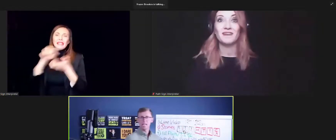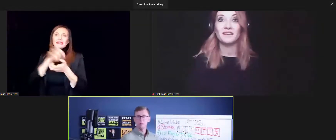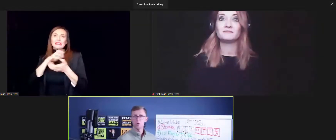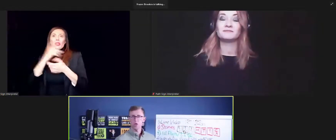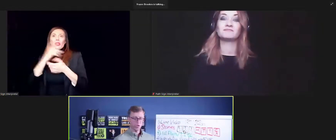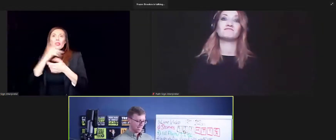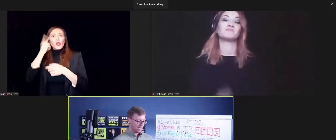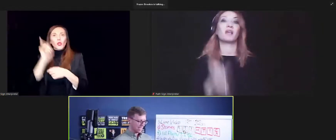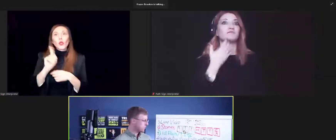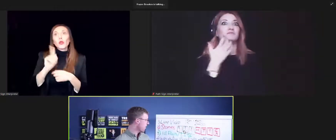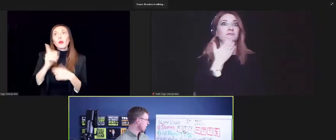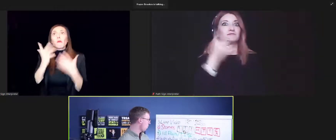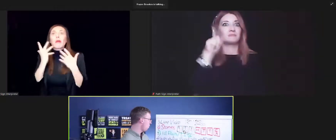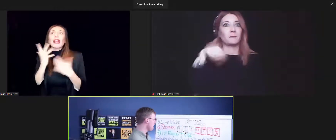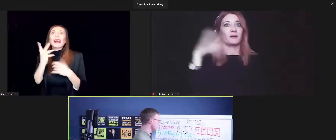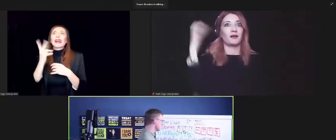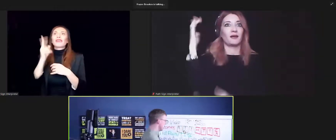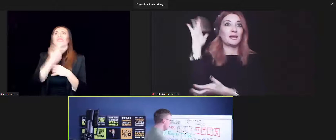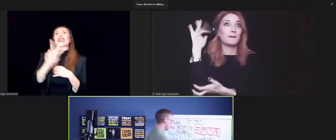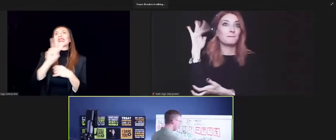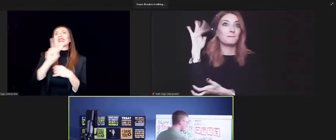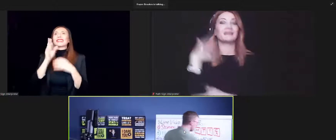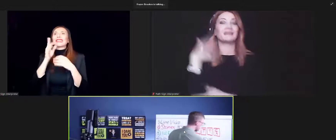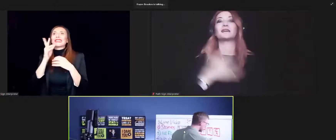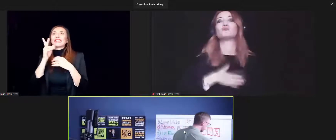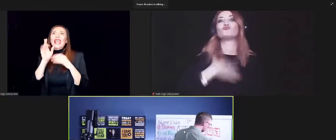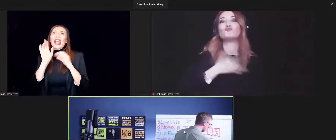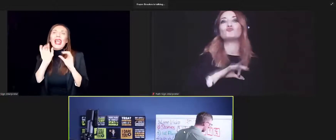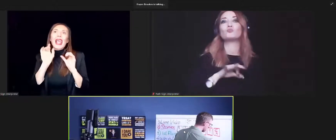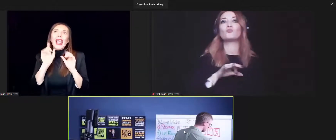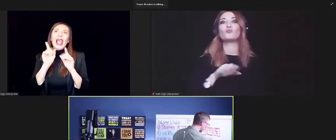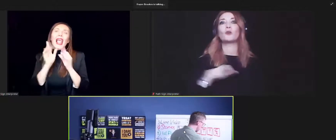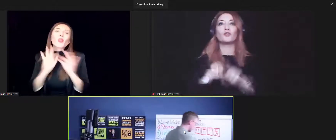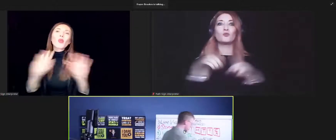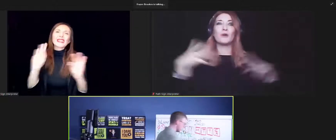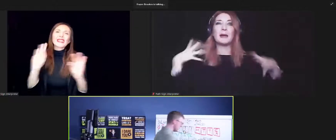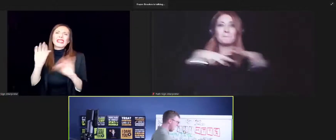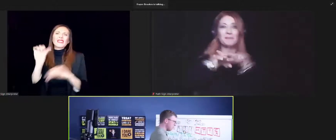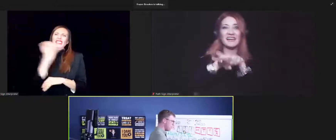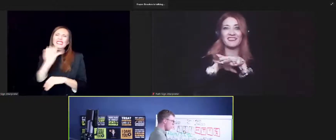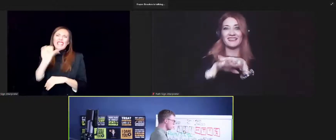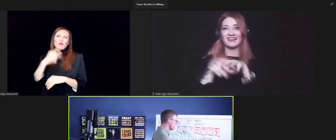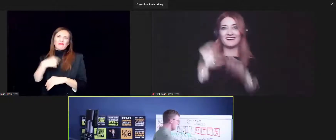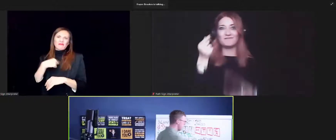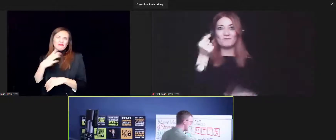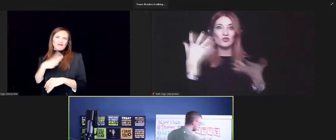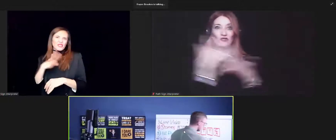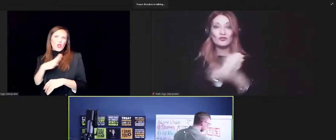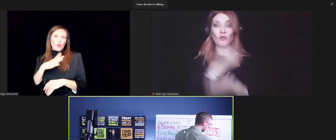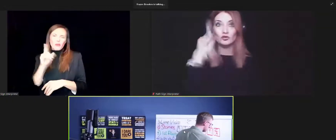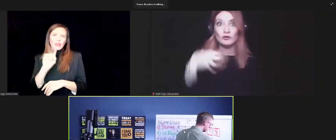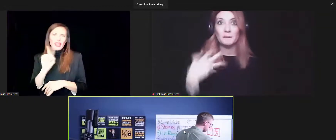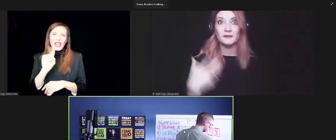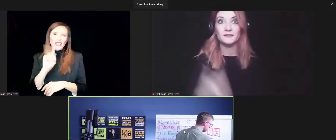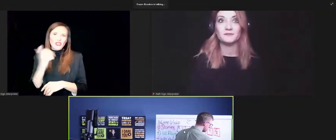like posting on Saturday because it's very quiet, but I'm going to post motivational. And Sunday, I'm going to post